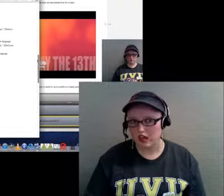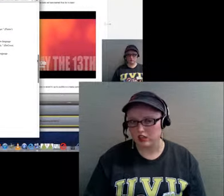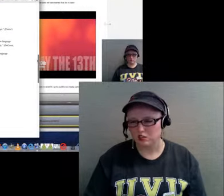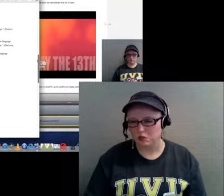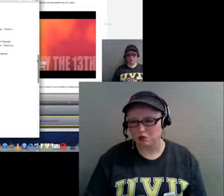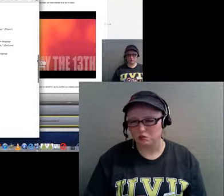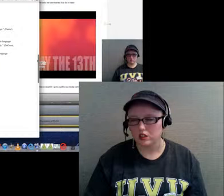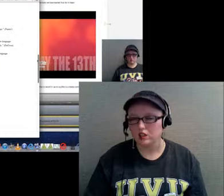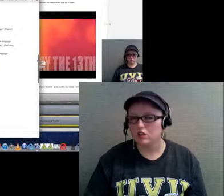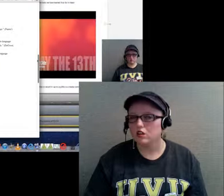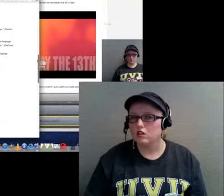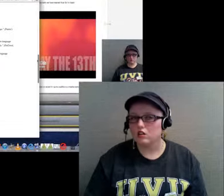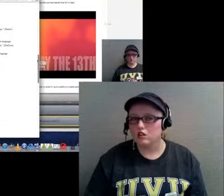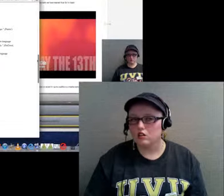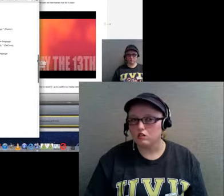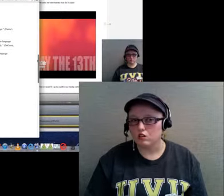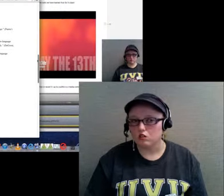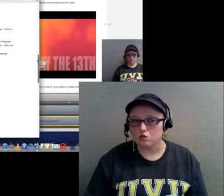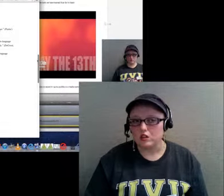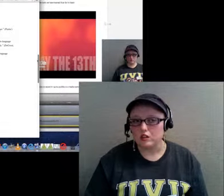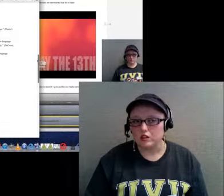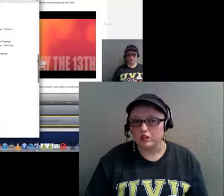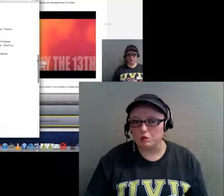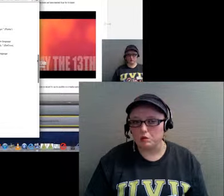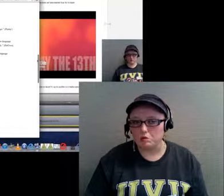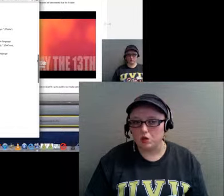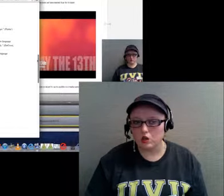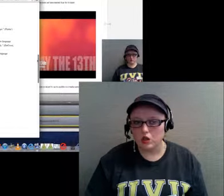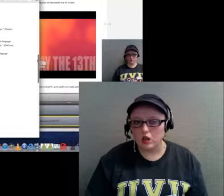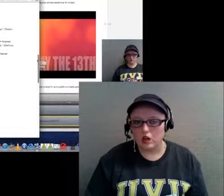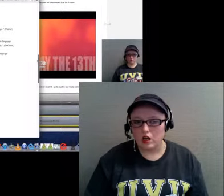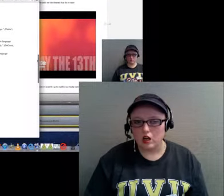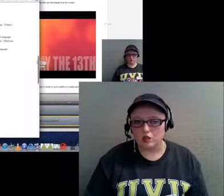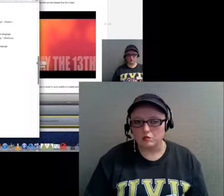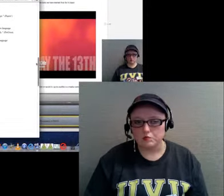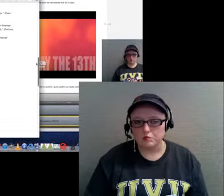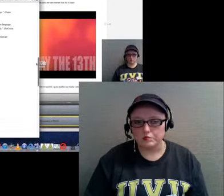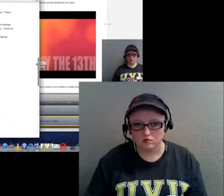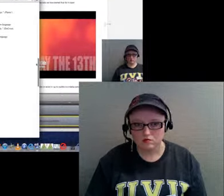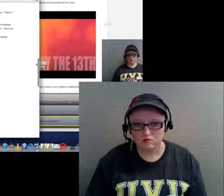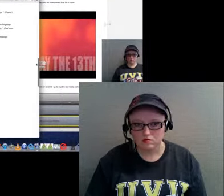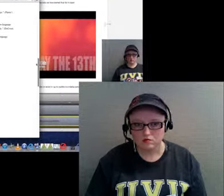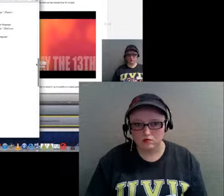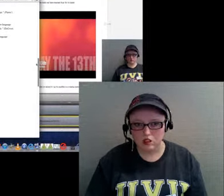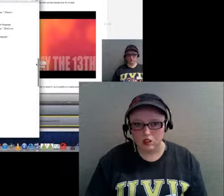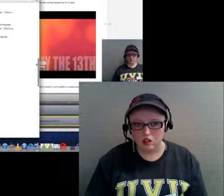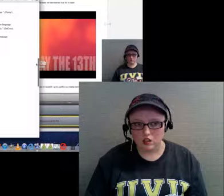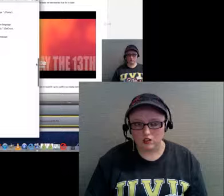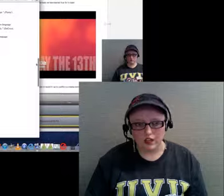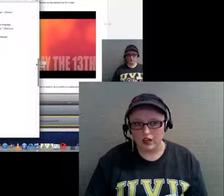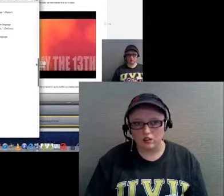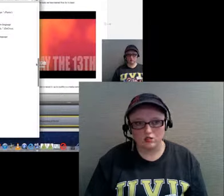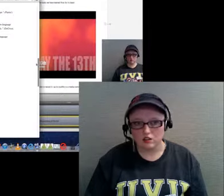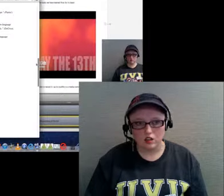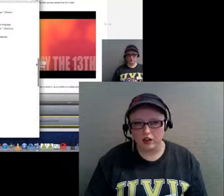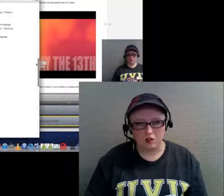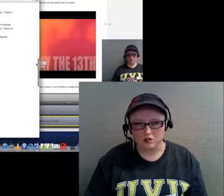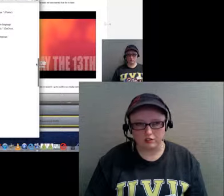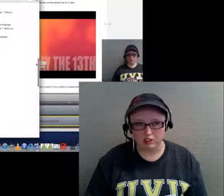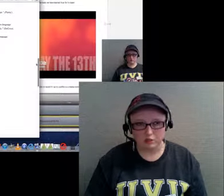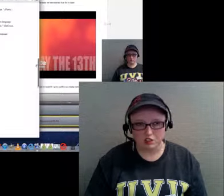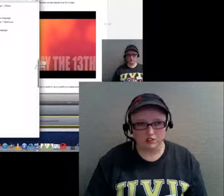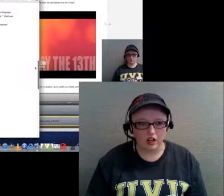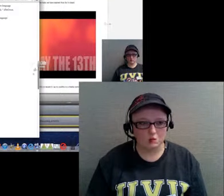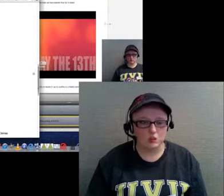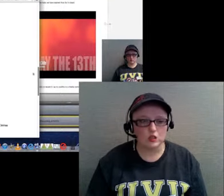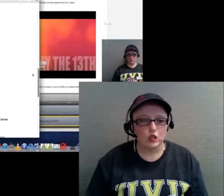that I need to probably look through a little bit more. yeah, not, I don't think